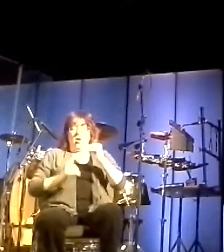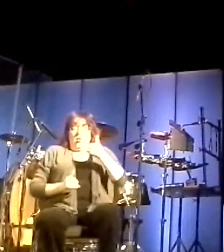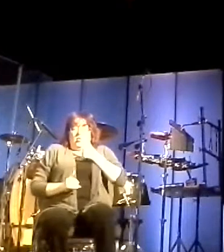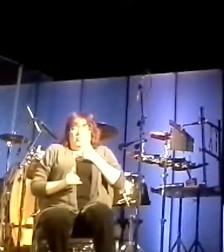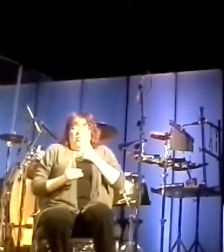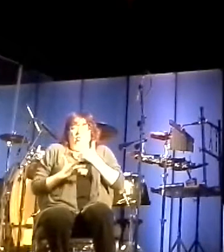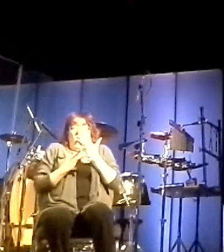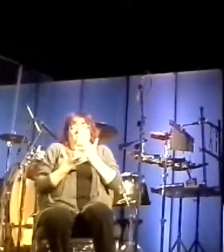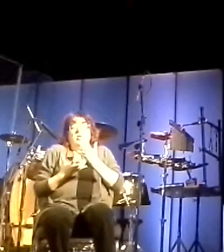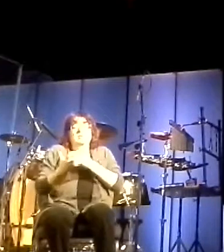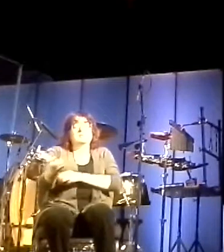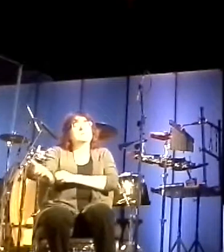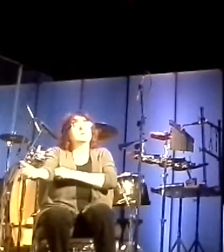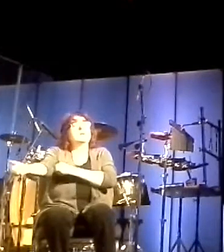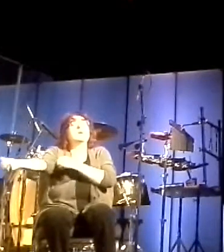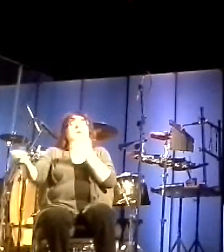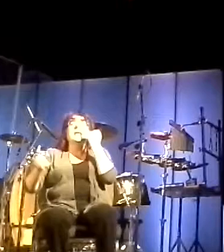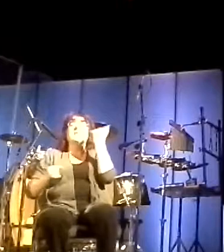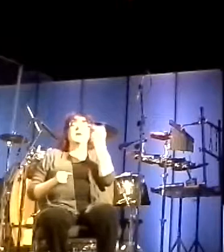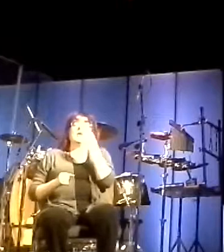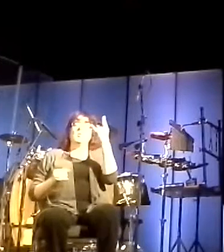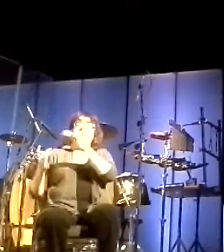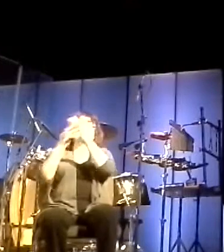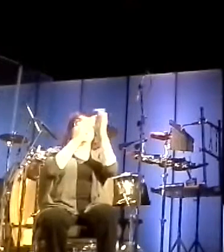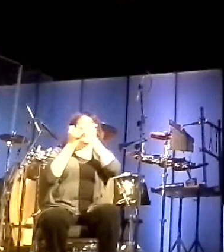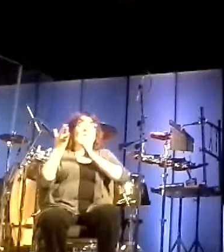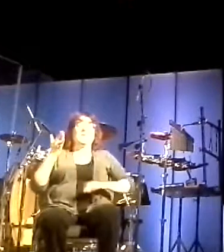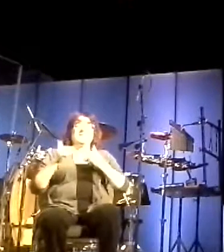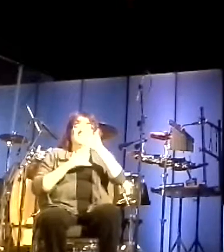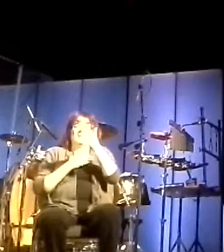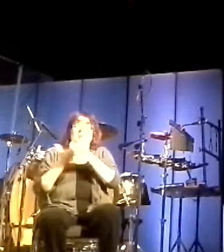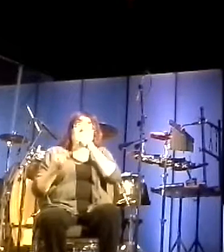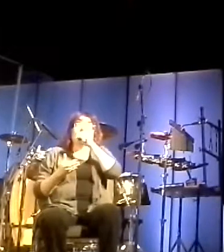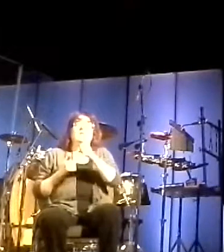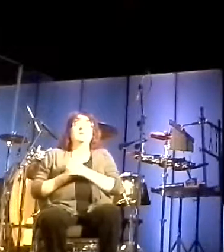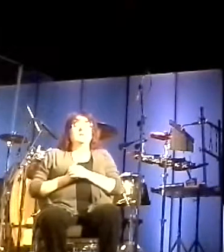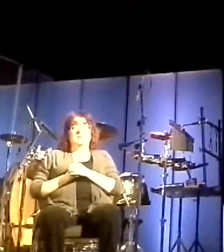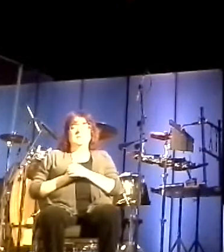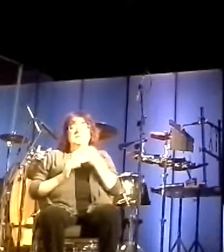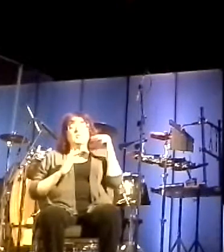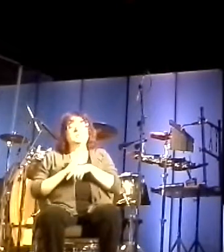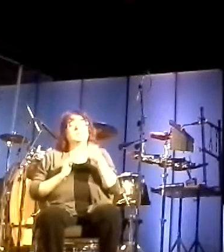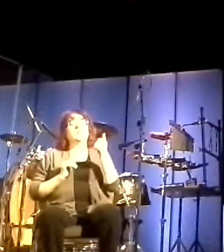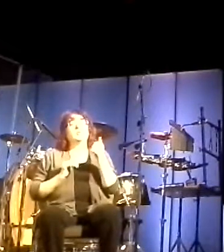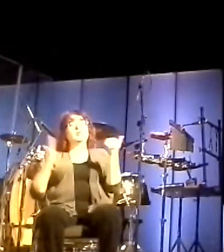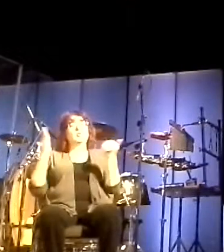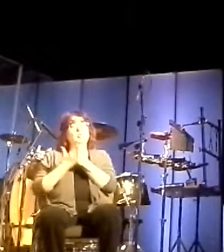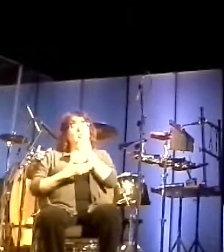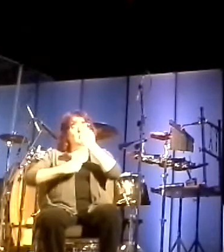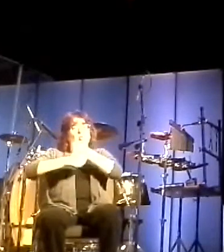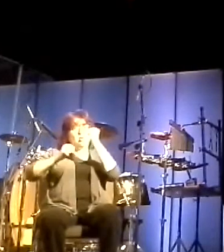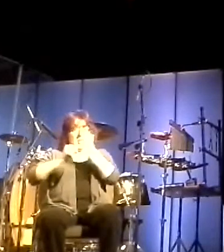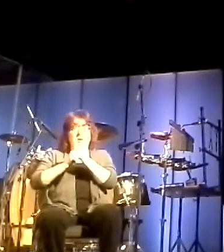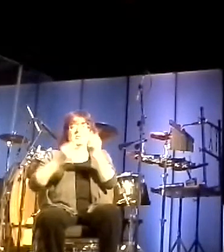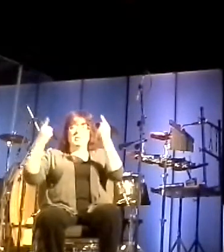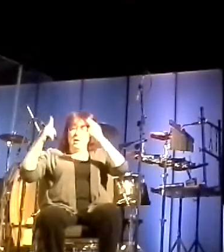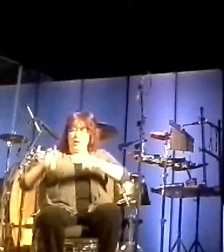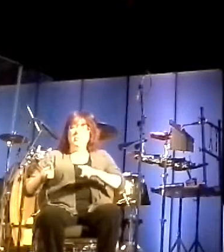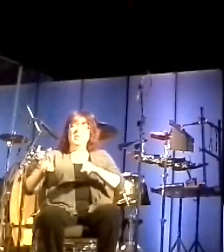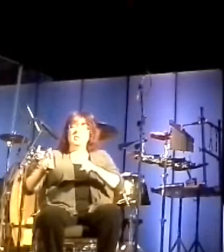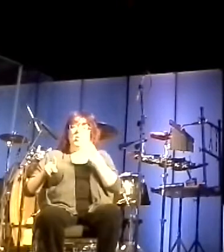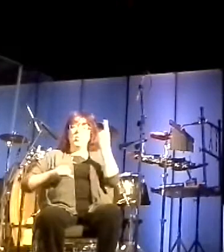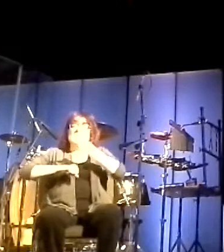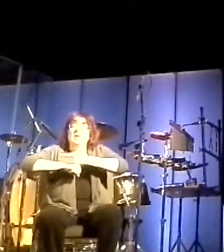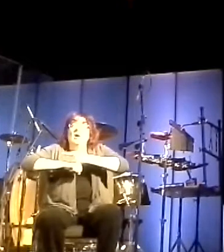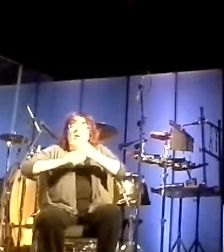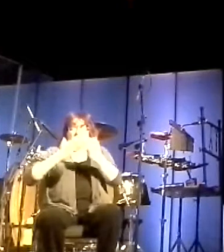soul longs for. He says, therefore, if anyone is in Christ, and I love this next part. He goes so much deeper. The new creation has come. Oh, one